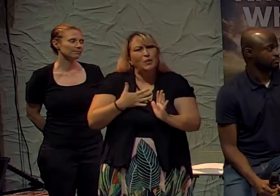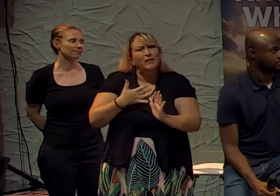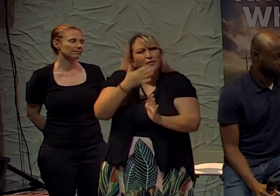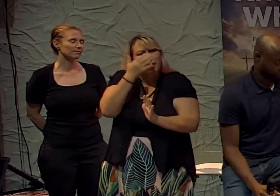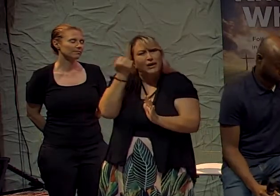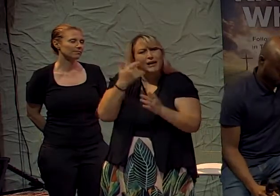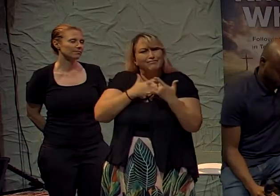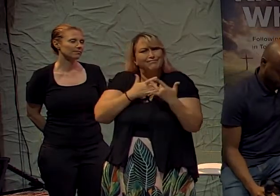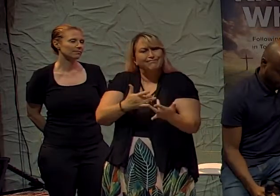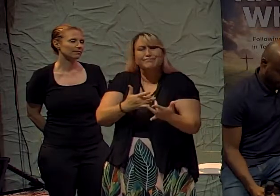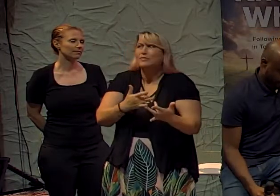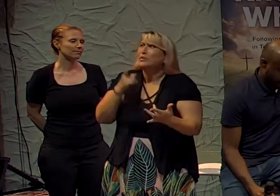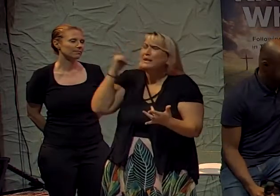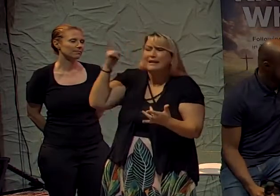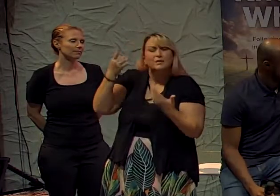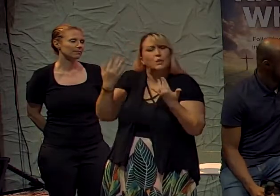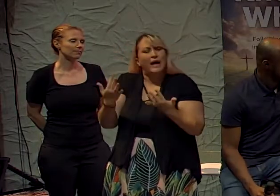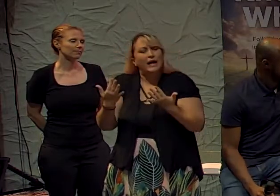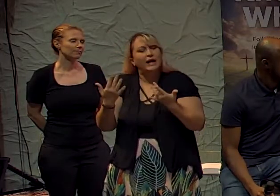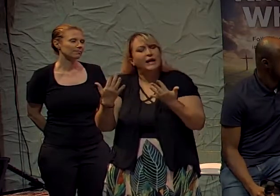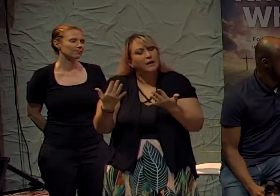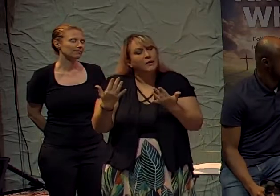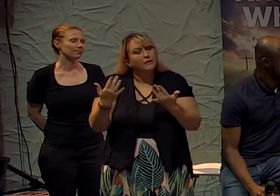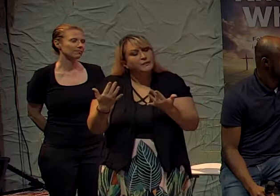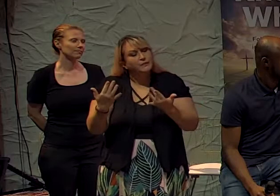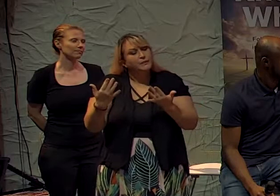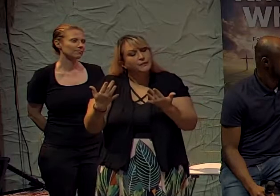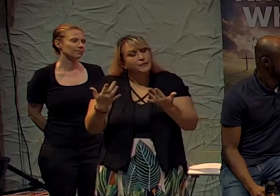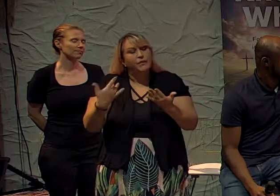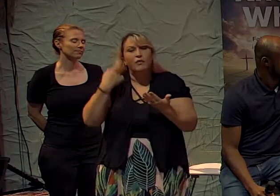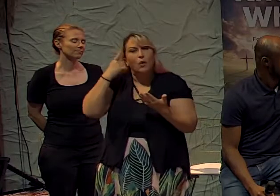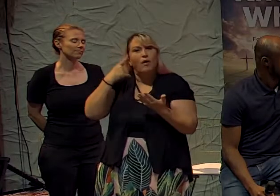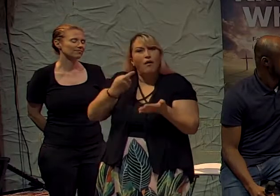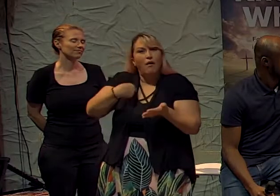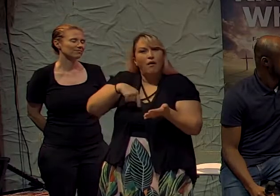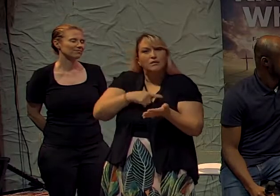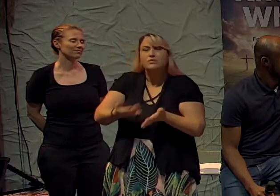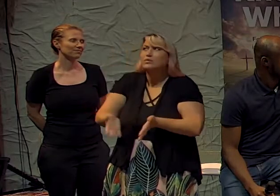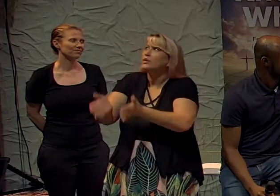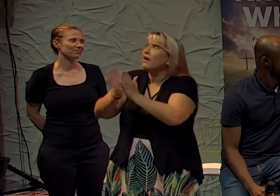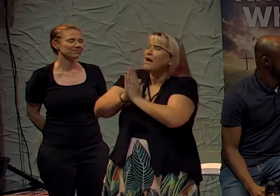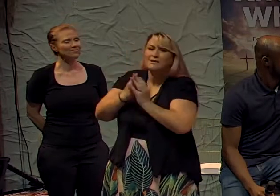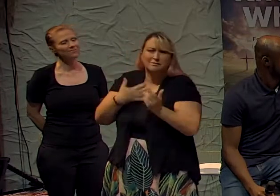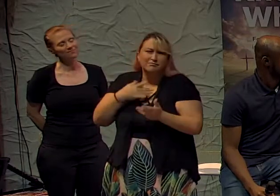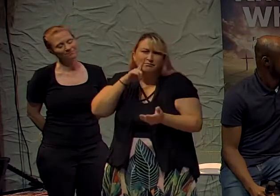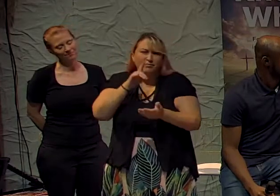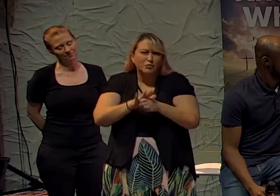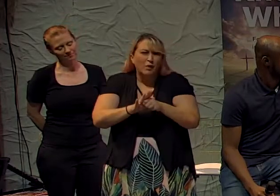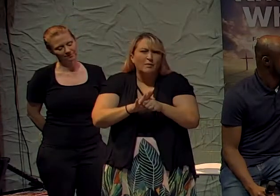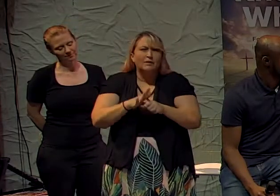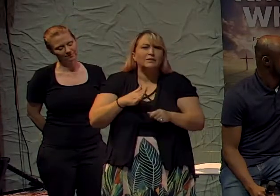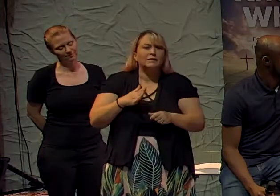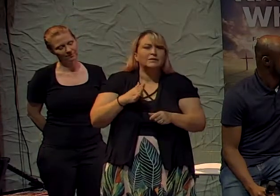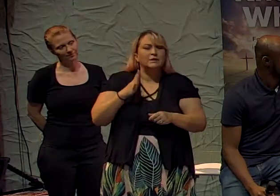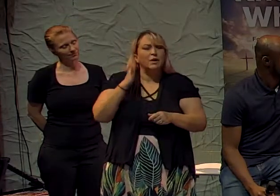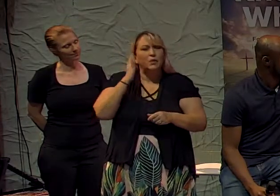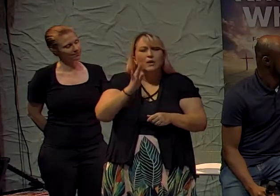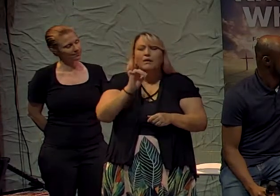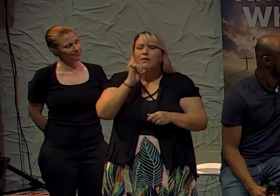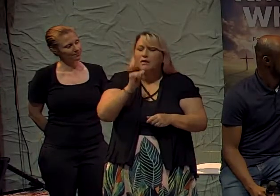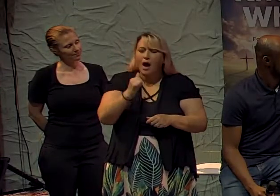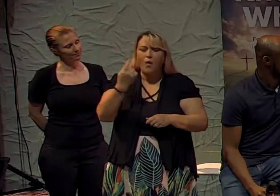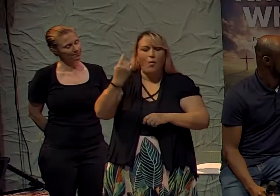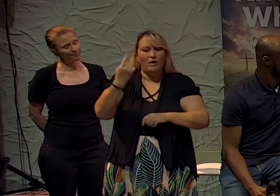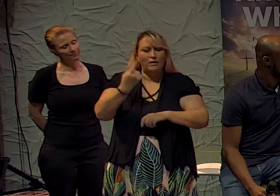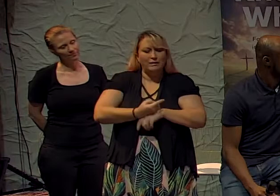there for us, just waiting to be asked. And so I made a promise I would not go a day without just saying, I need